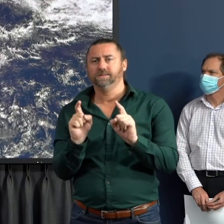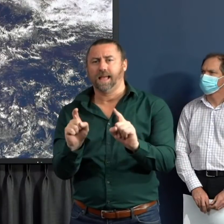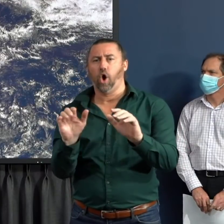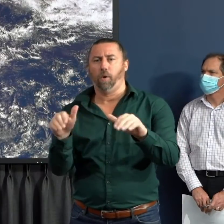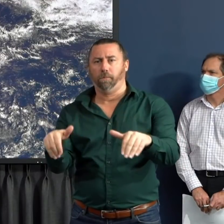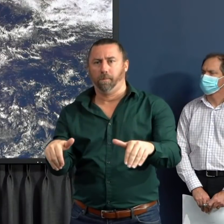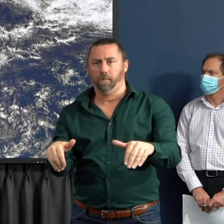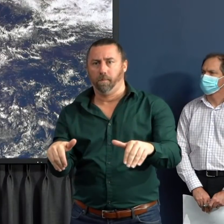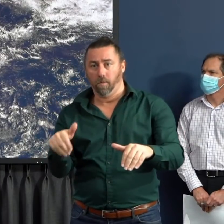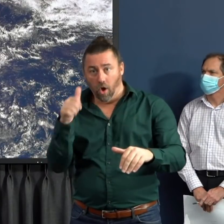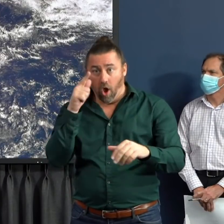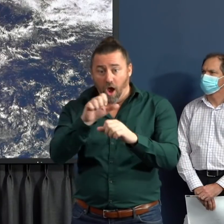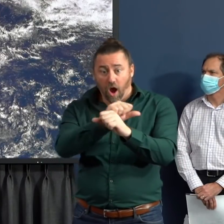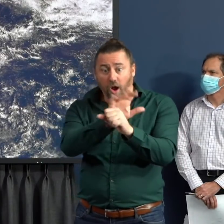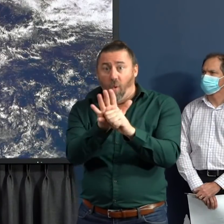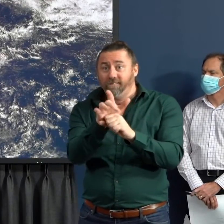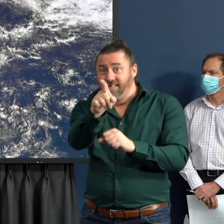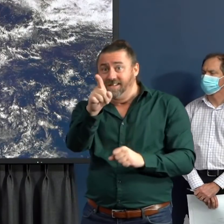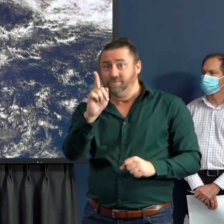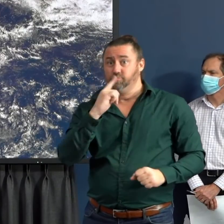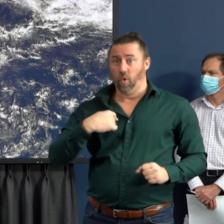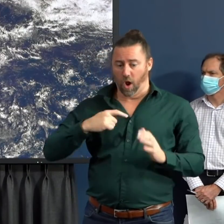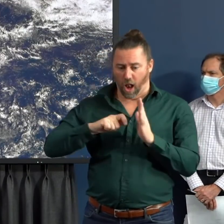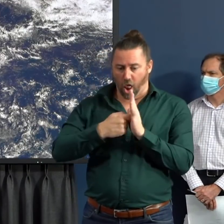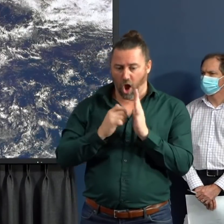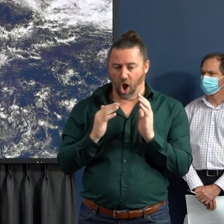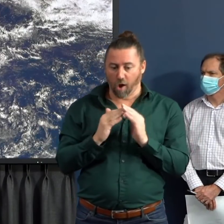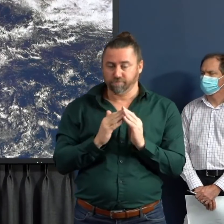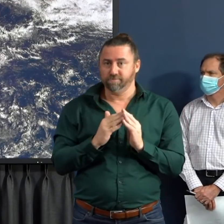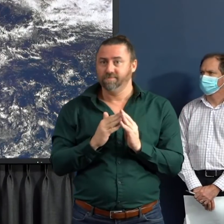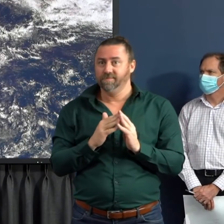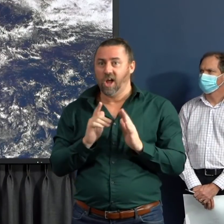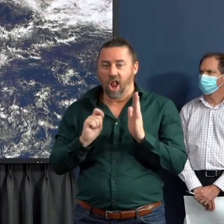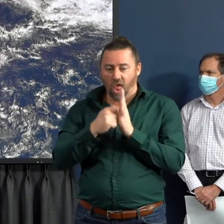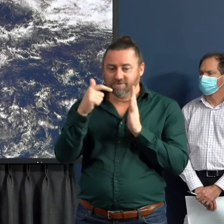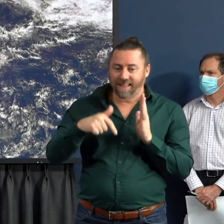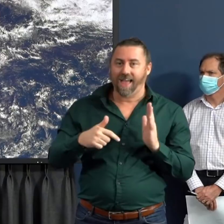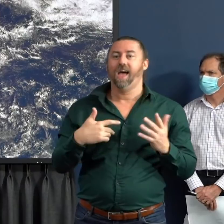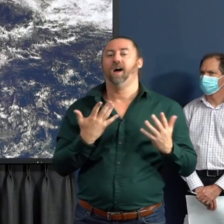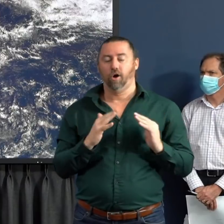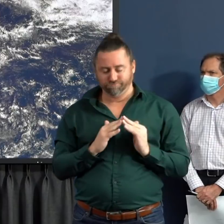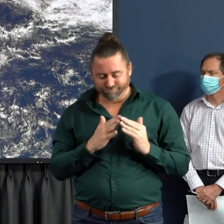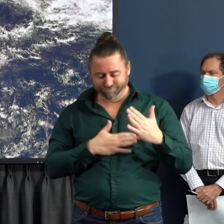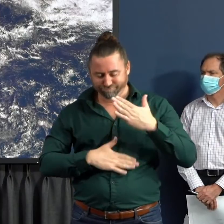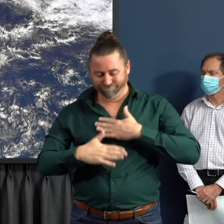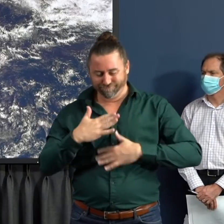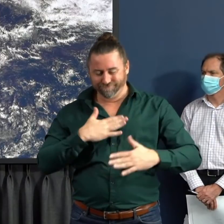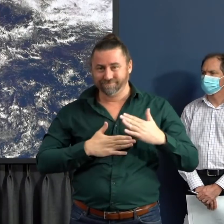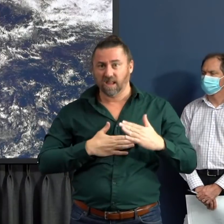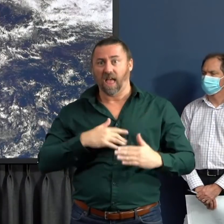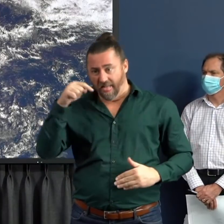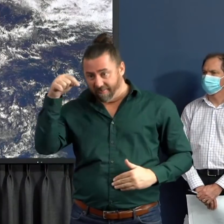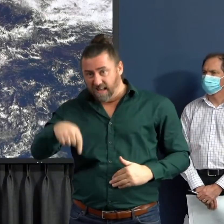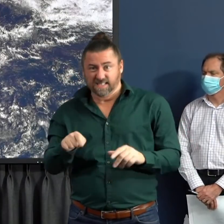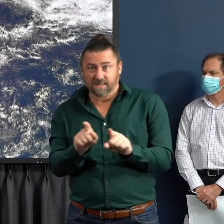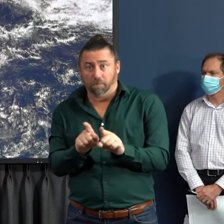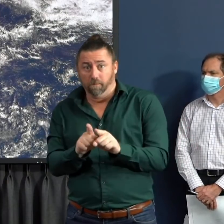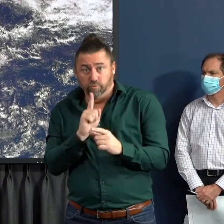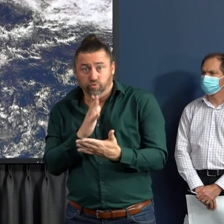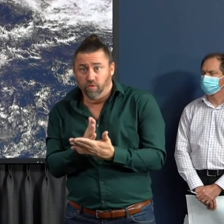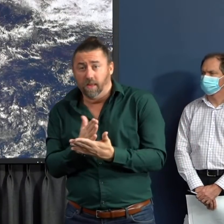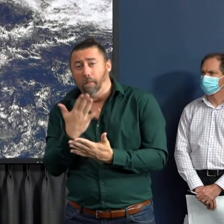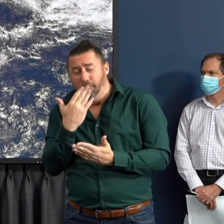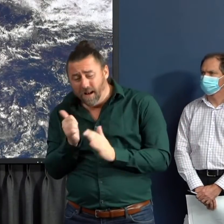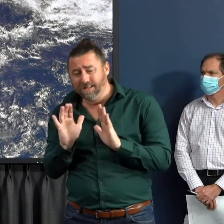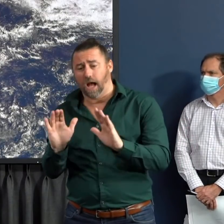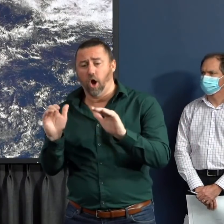right thing during the pandemic, and when there were lockdowns, when people were told to stay at home during the pandemic, they stayed at home. Please, you need to stay at home